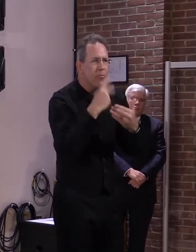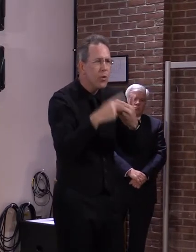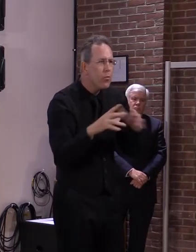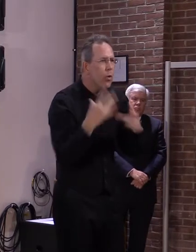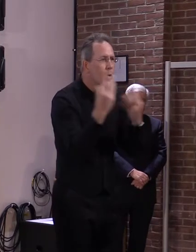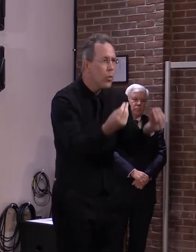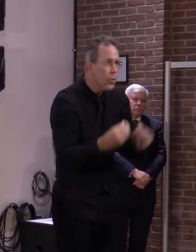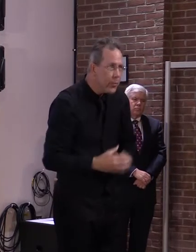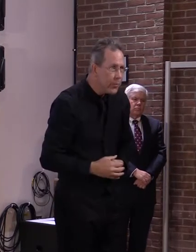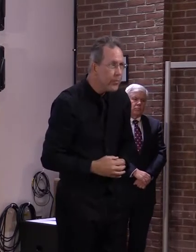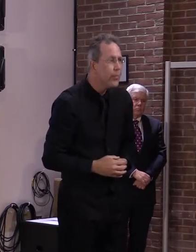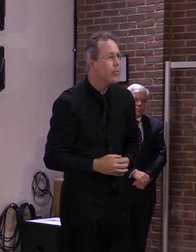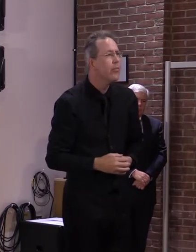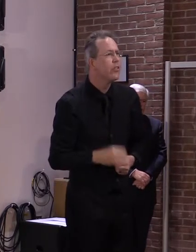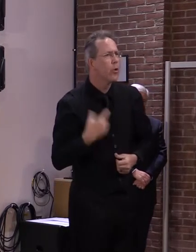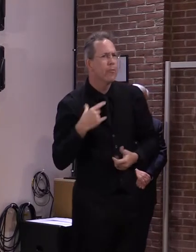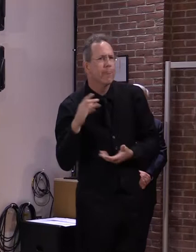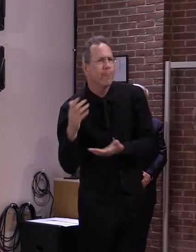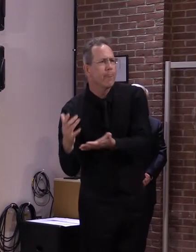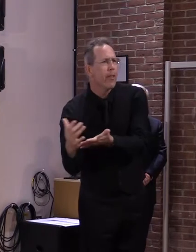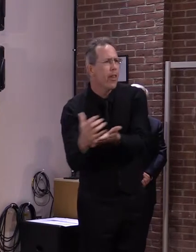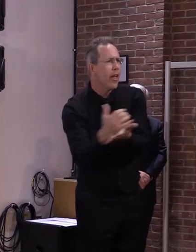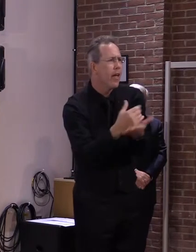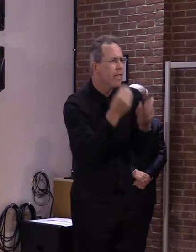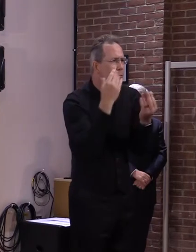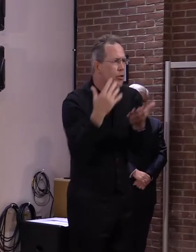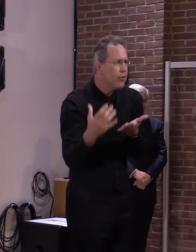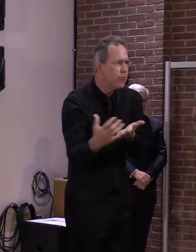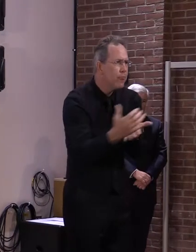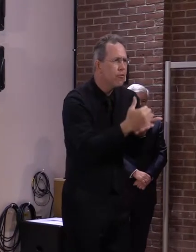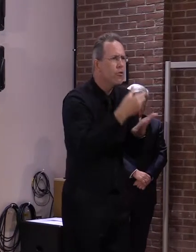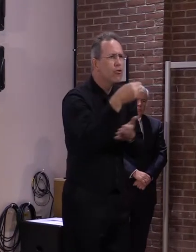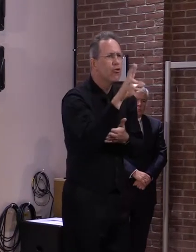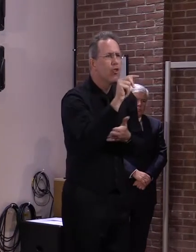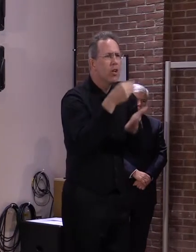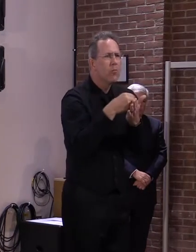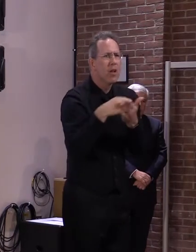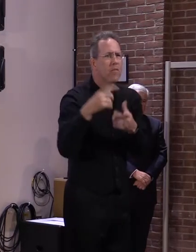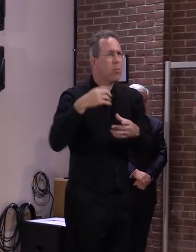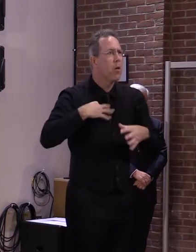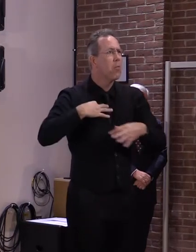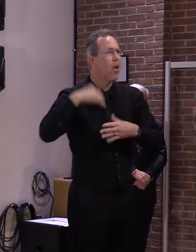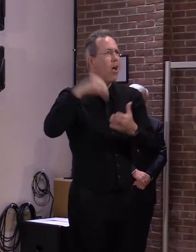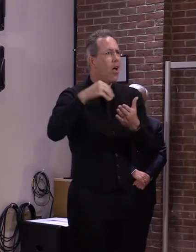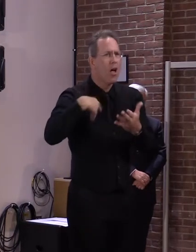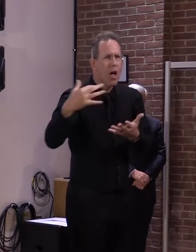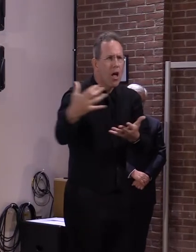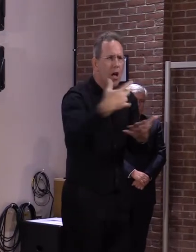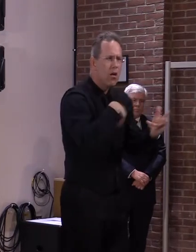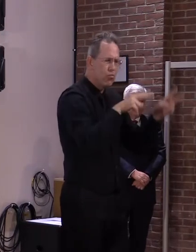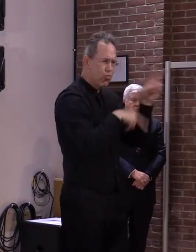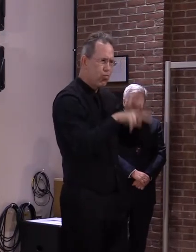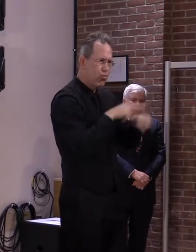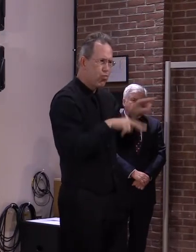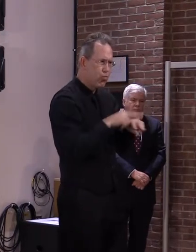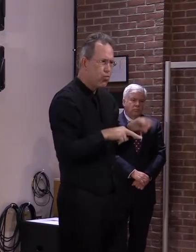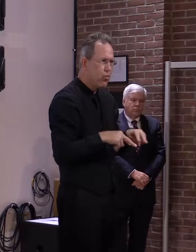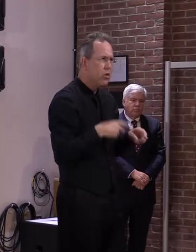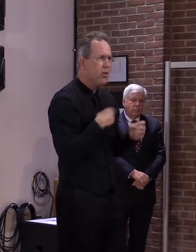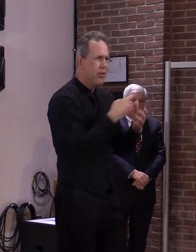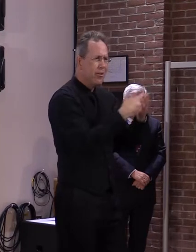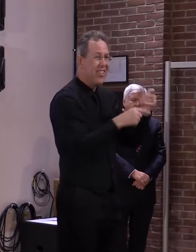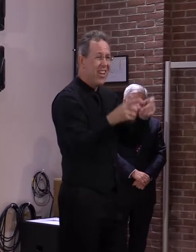scored all the grants, with each proposal being reviewed by at least three different people. The reviewers represented a wide spectrum of expertise